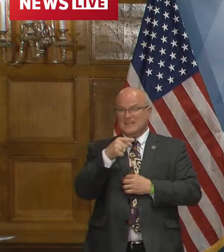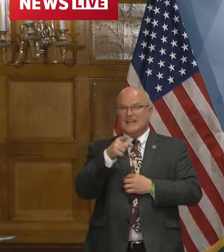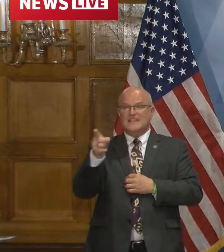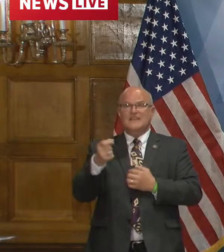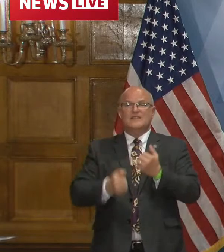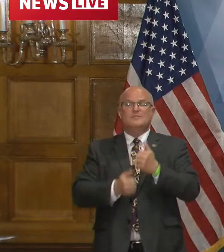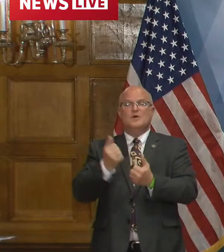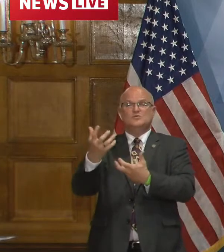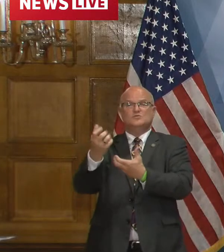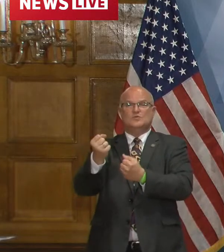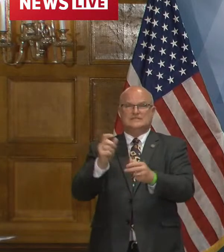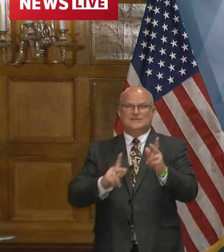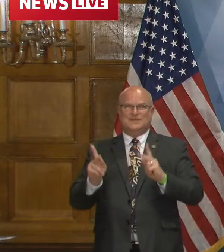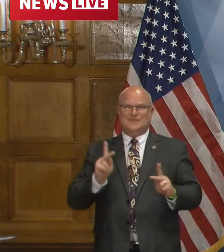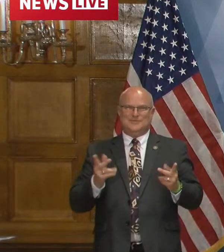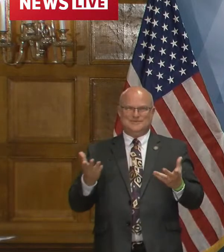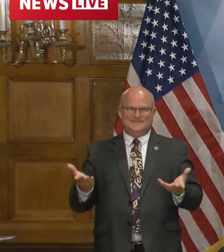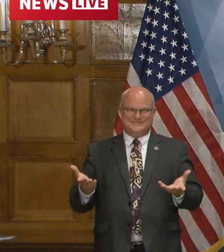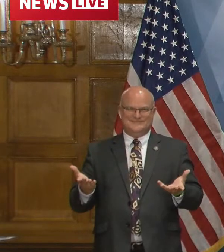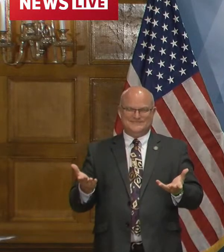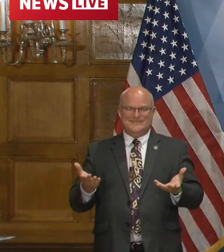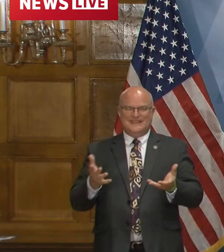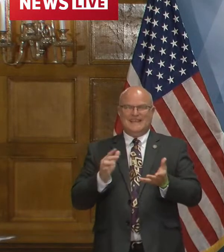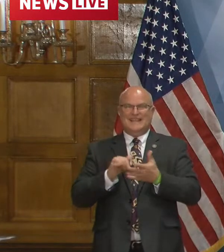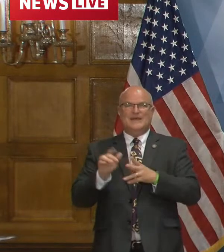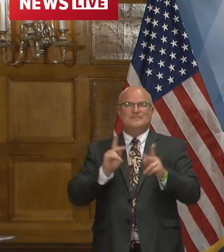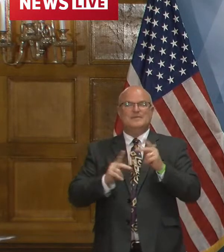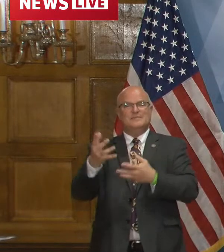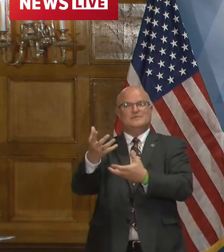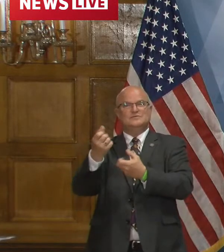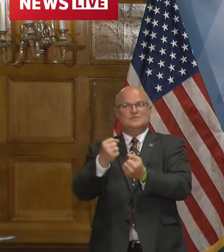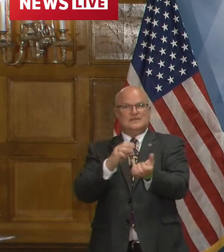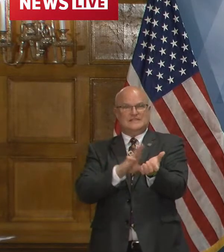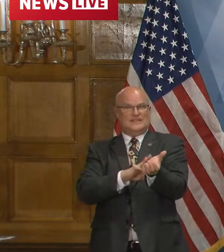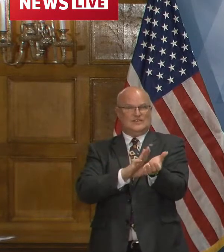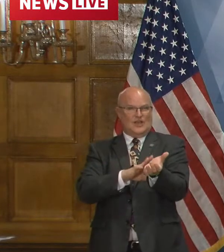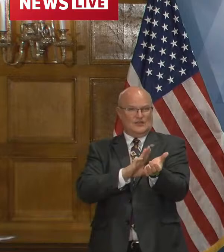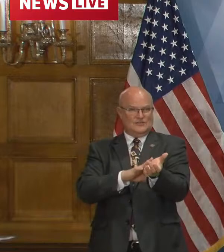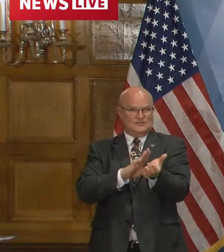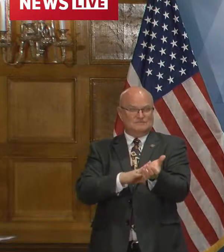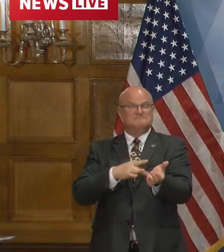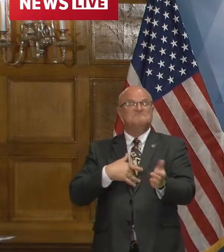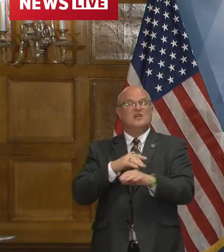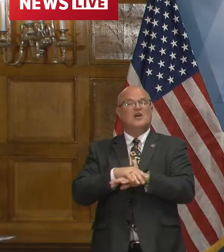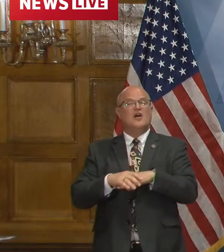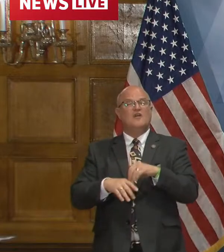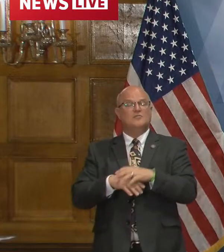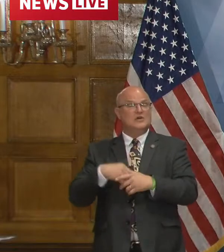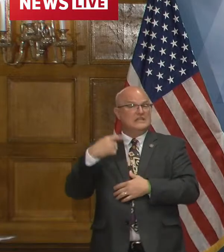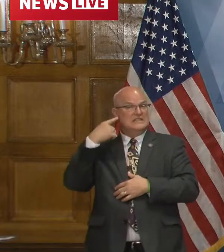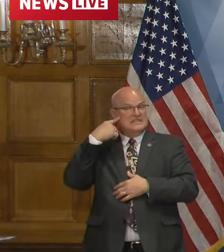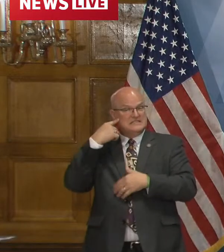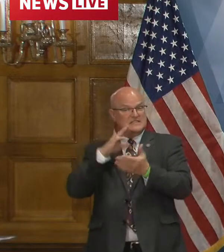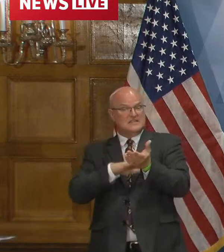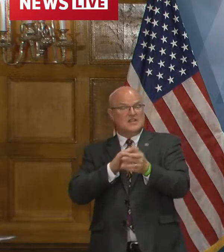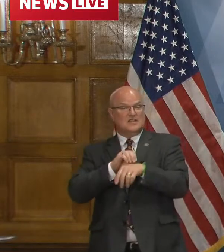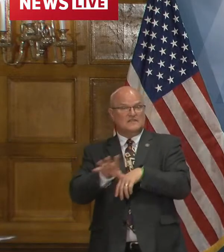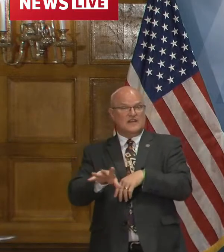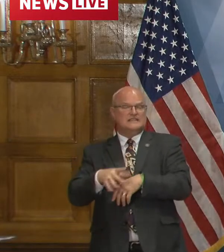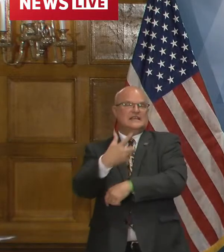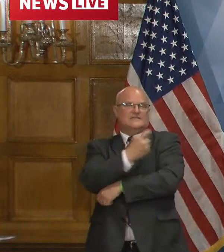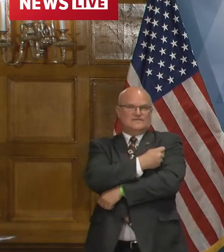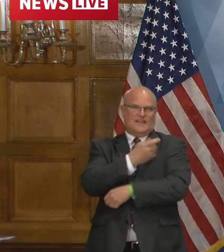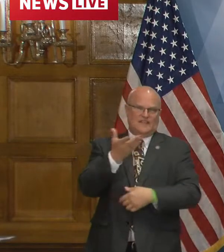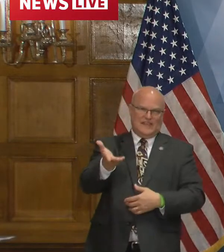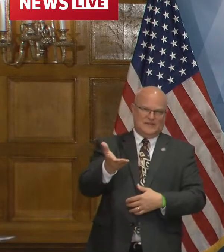the most trusted provider, that people feel comfortable going to their physician, listening to their advice, and getting the vaccine